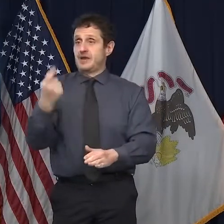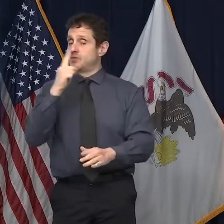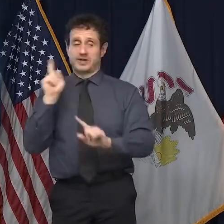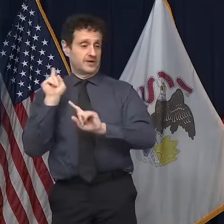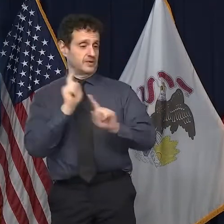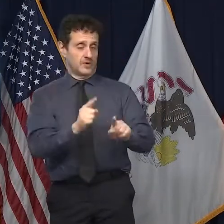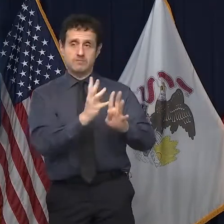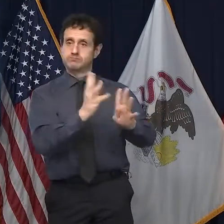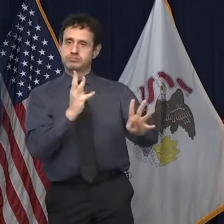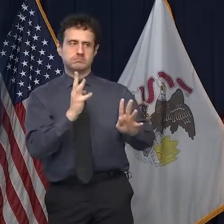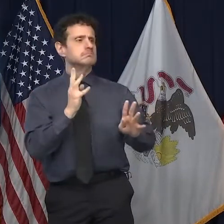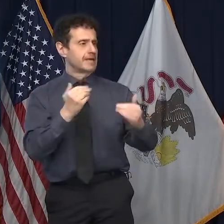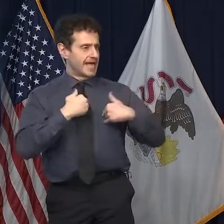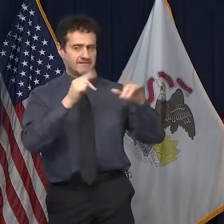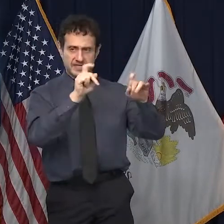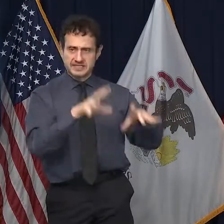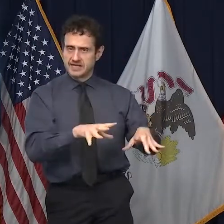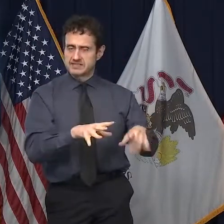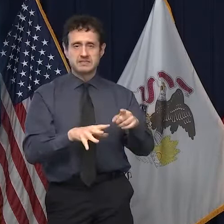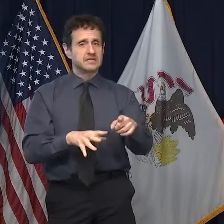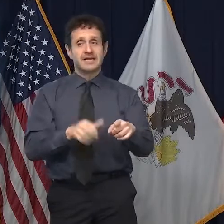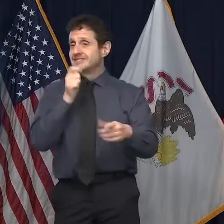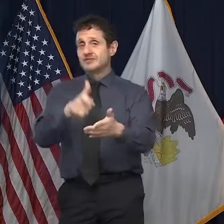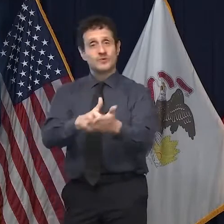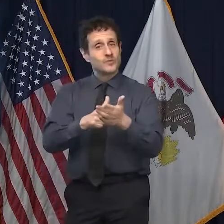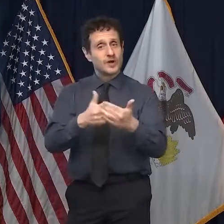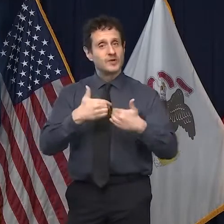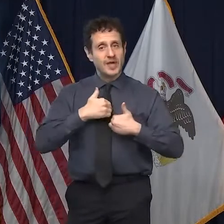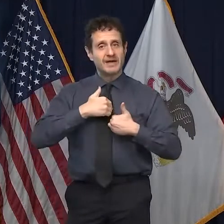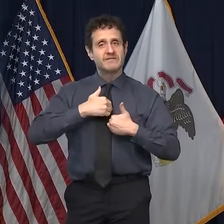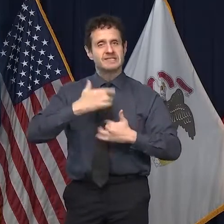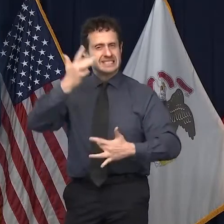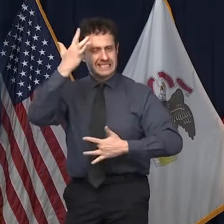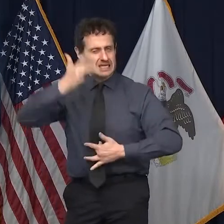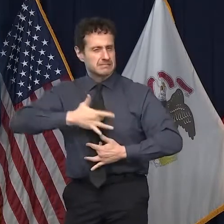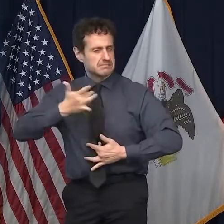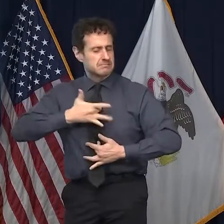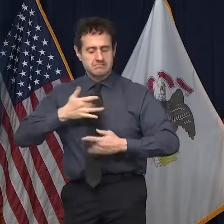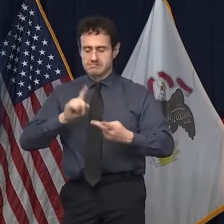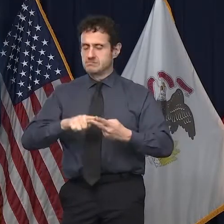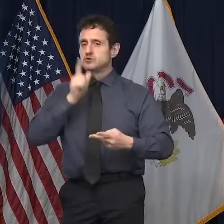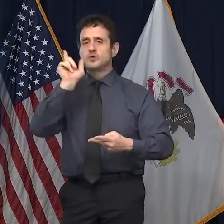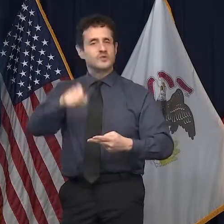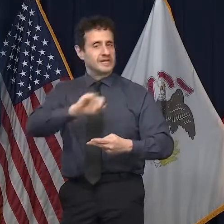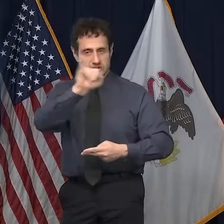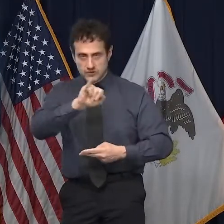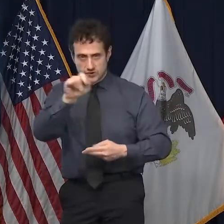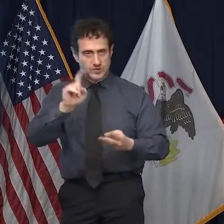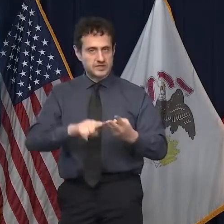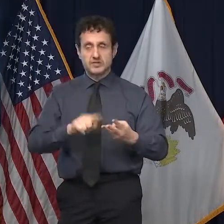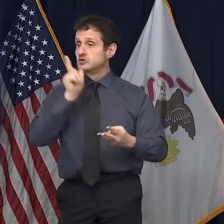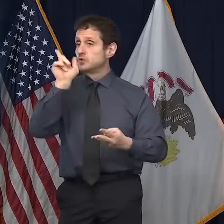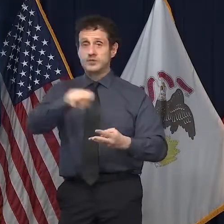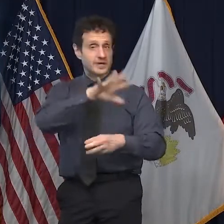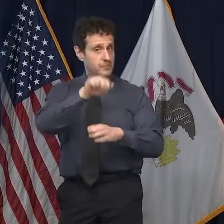You don't need to have symptoms, you don't have to have insurance, and you don't need an appointment. So if you think